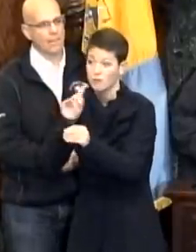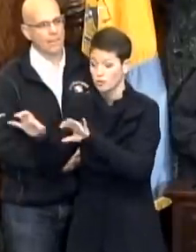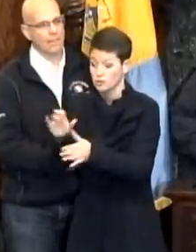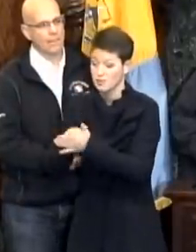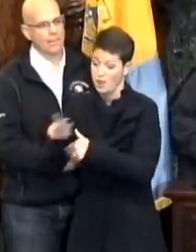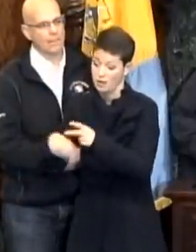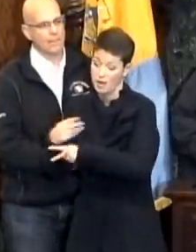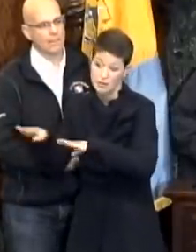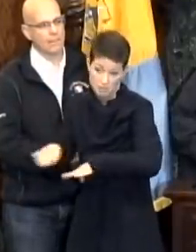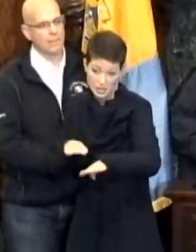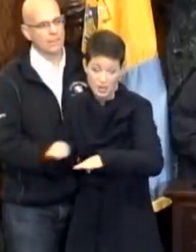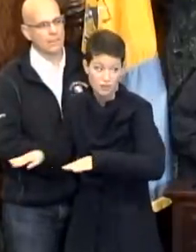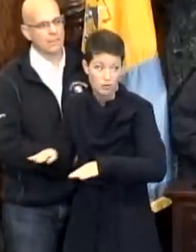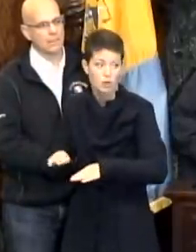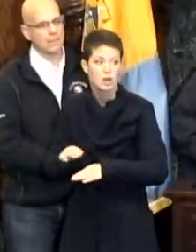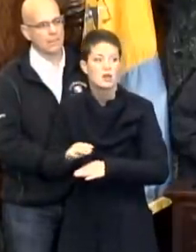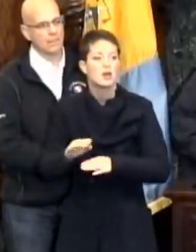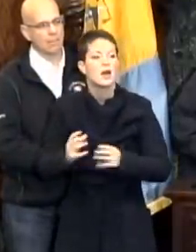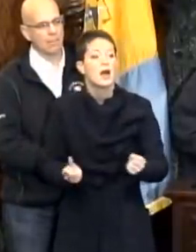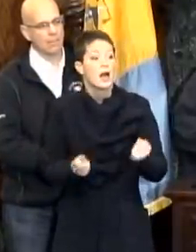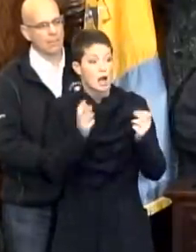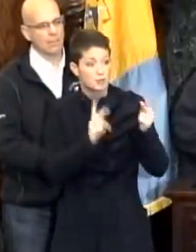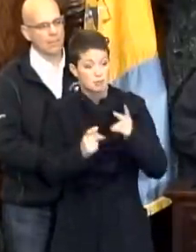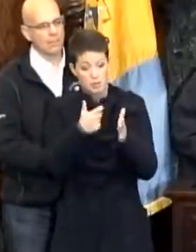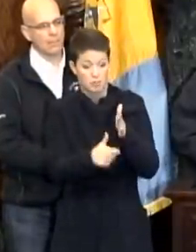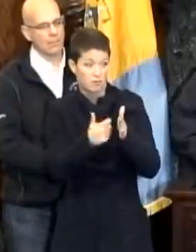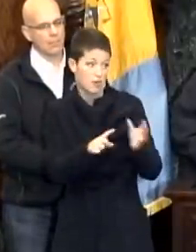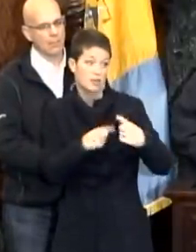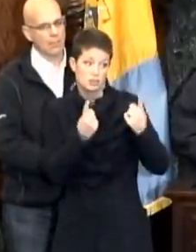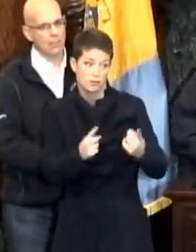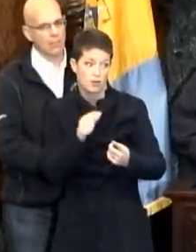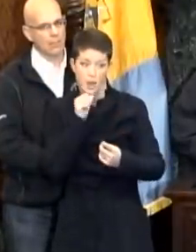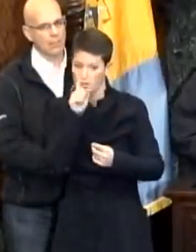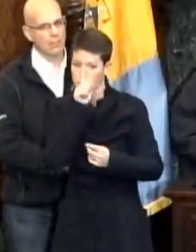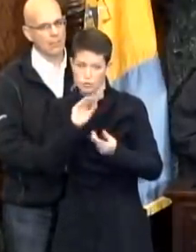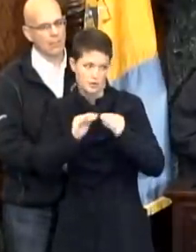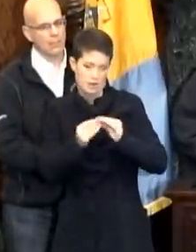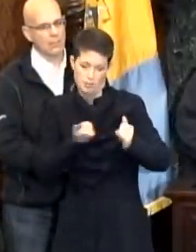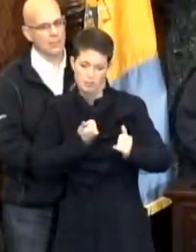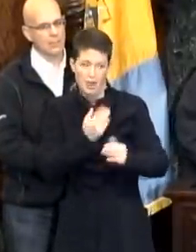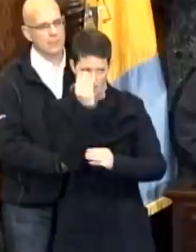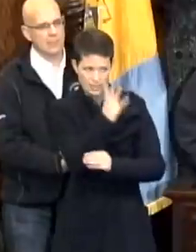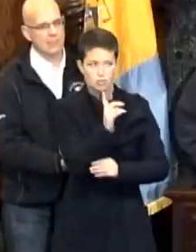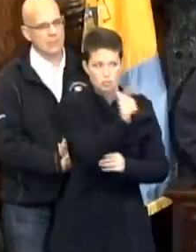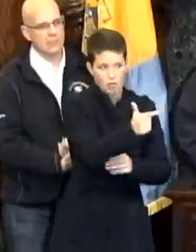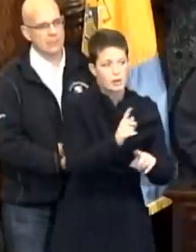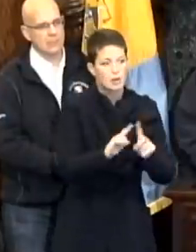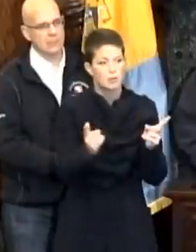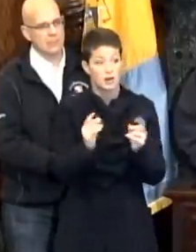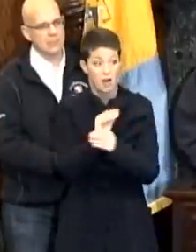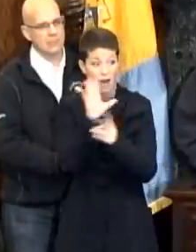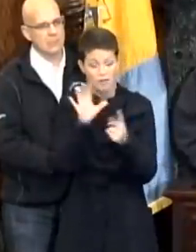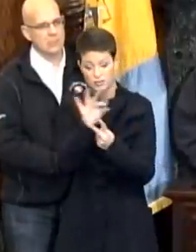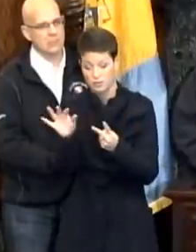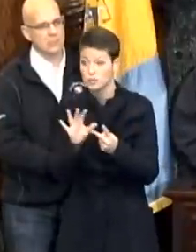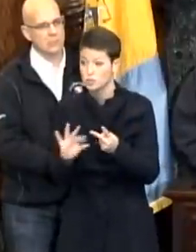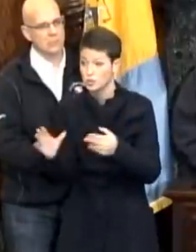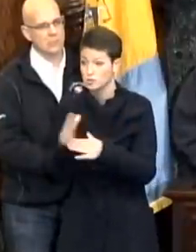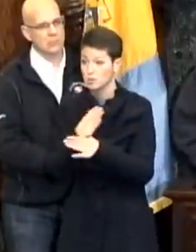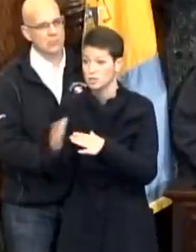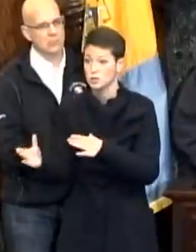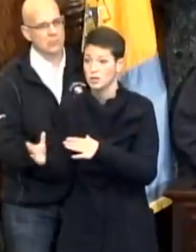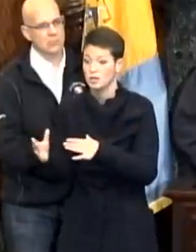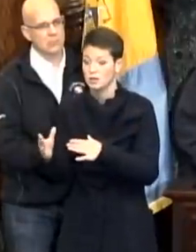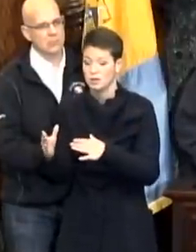kind of behavior. We can get you some numbers on how many folks have been fined. Obviously, in the choice between